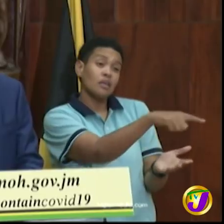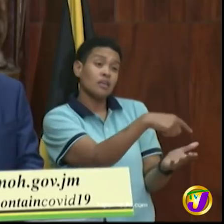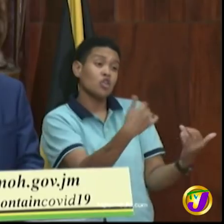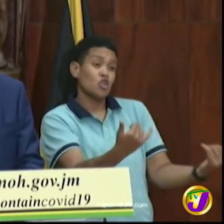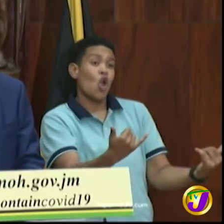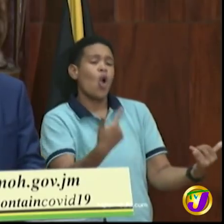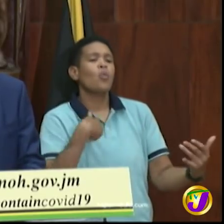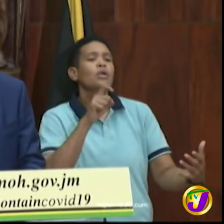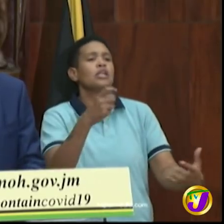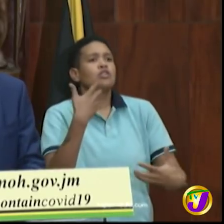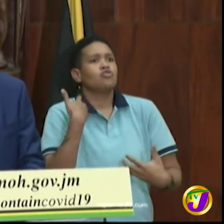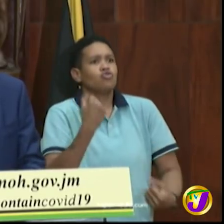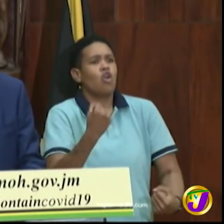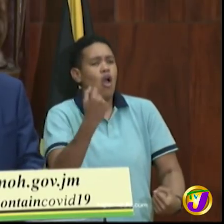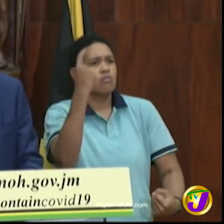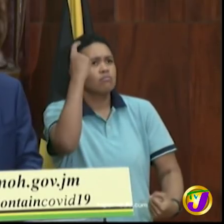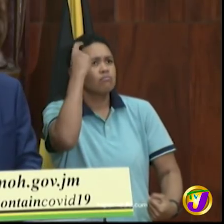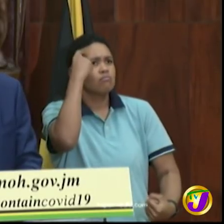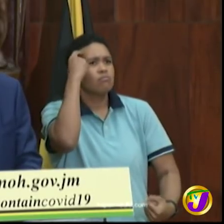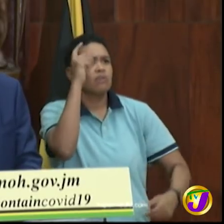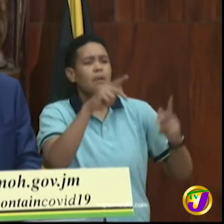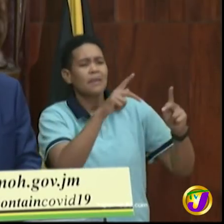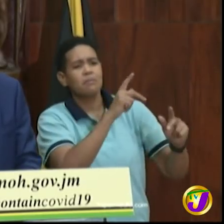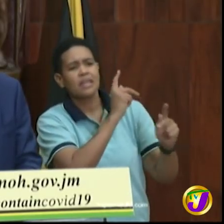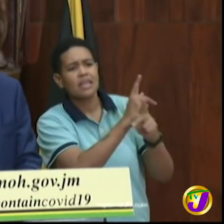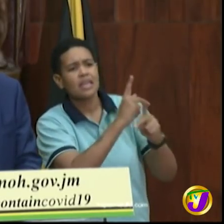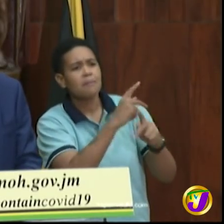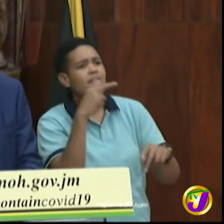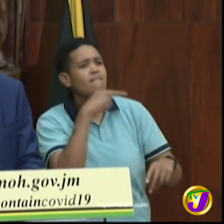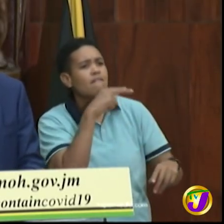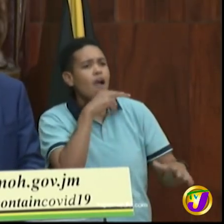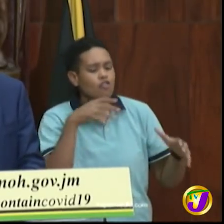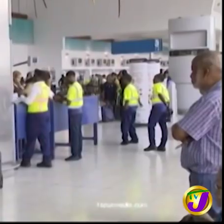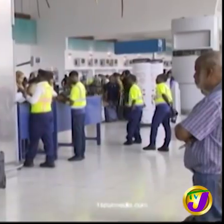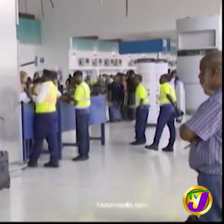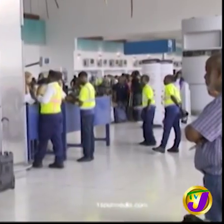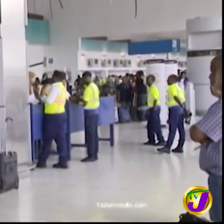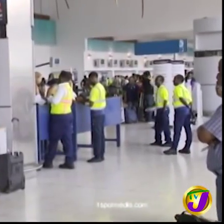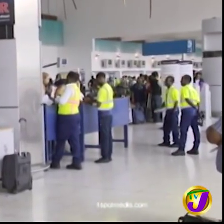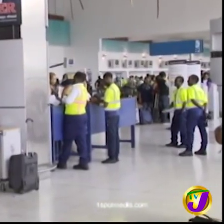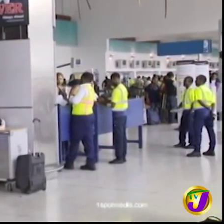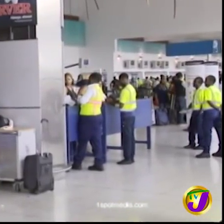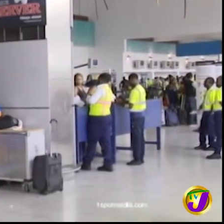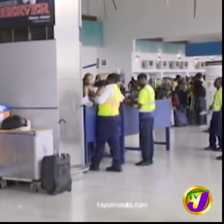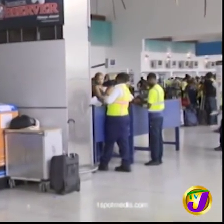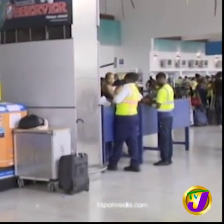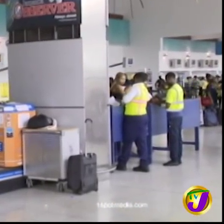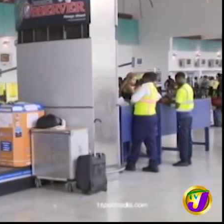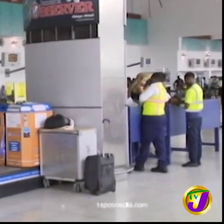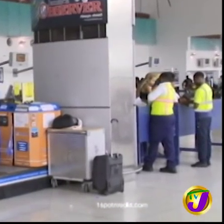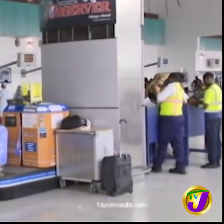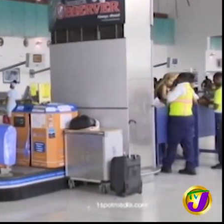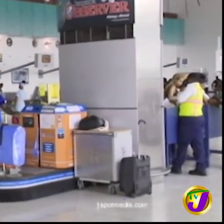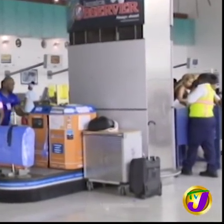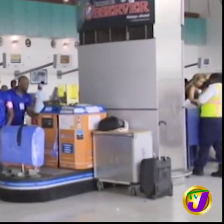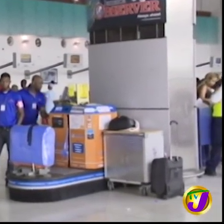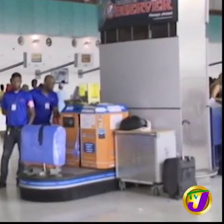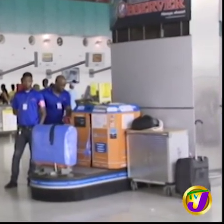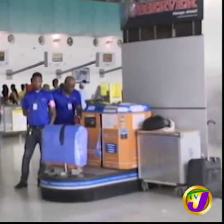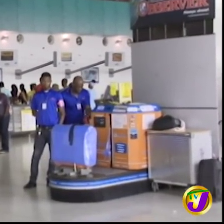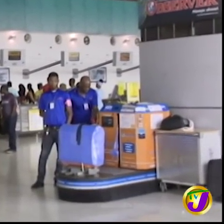Right now, we need strong fences to keep the virus contained. Outgoing passenger traffic and cargo will